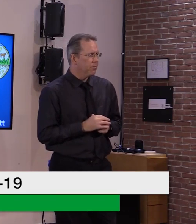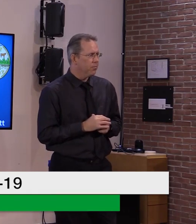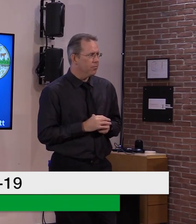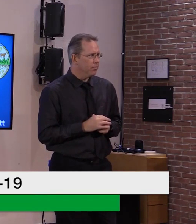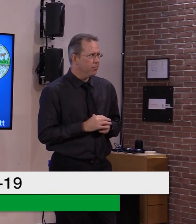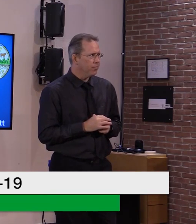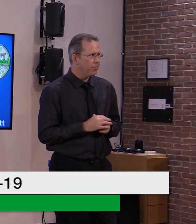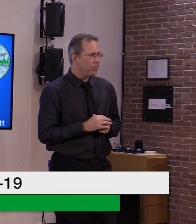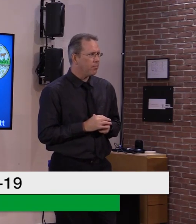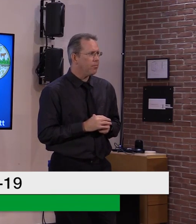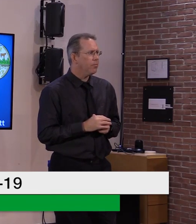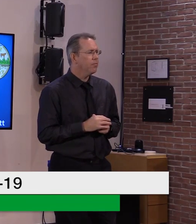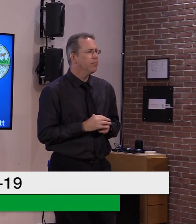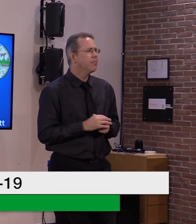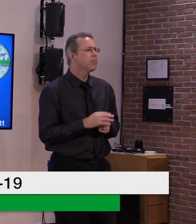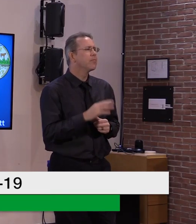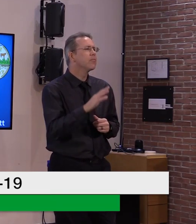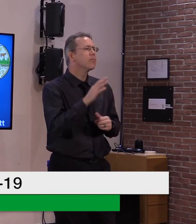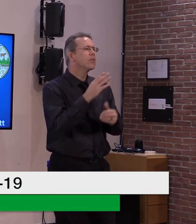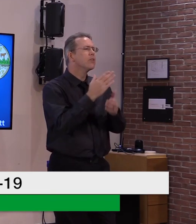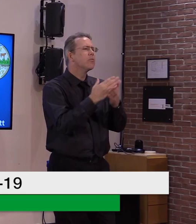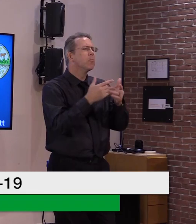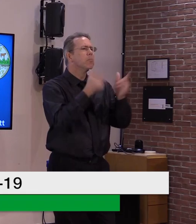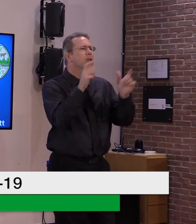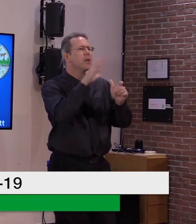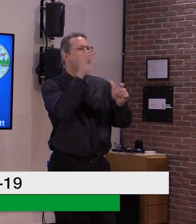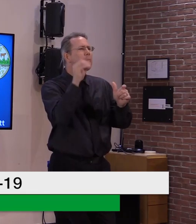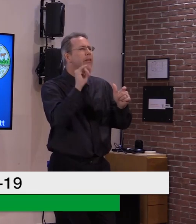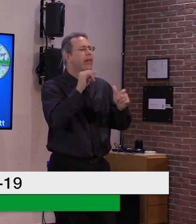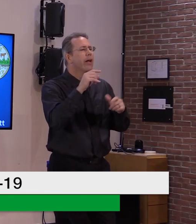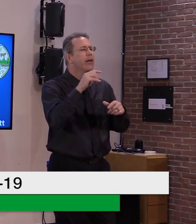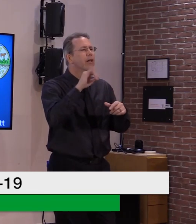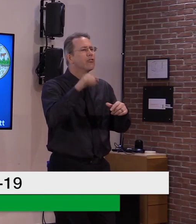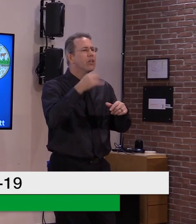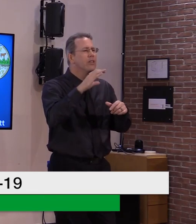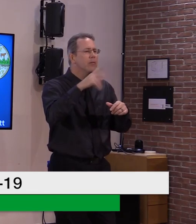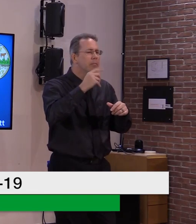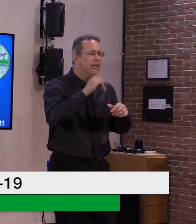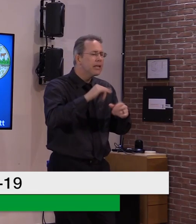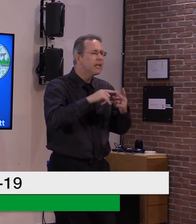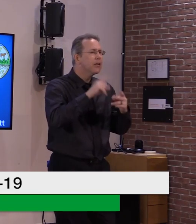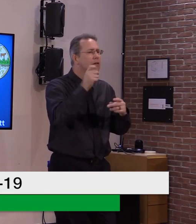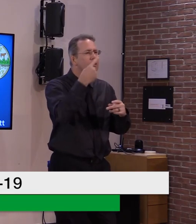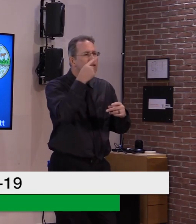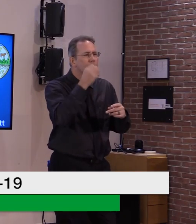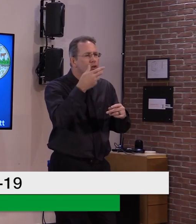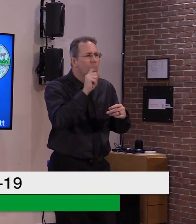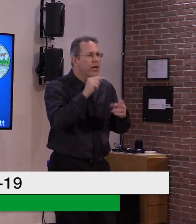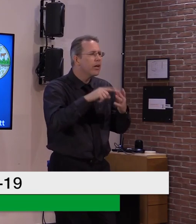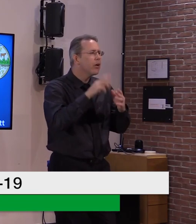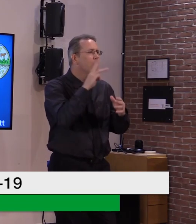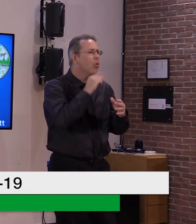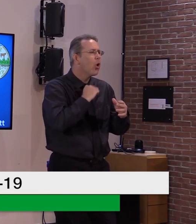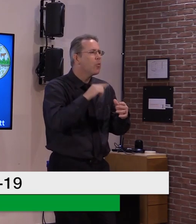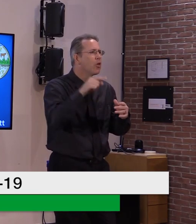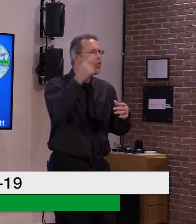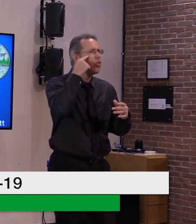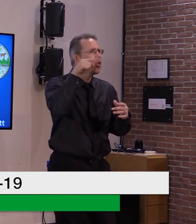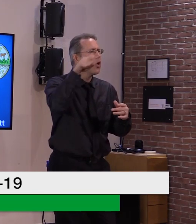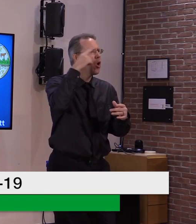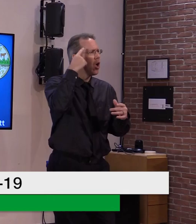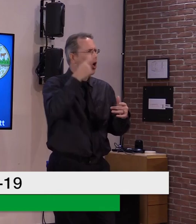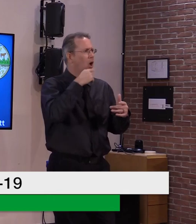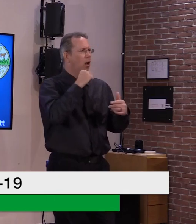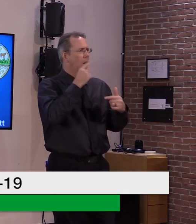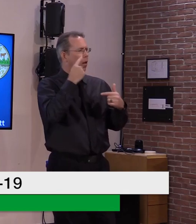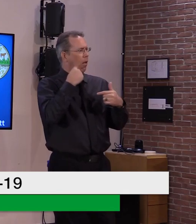program they just weren't aware of it you know obviously their employees on the ground were aware of it but their corporate offices were not in vermont maybe they were on the other side